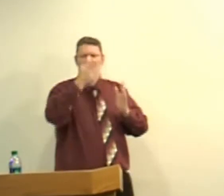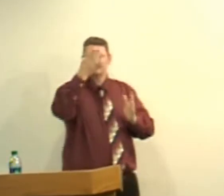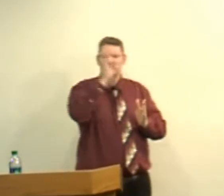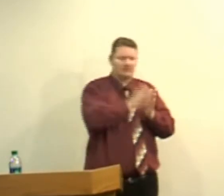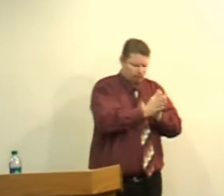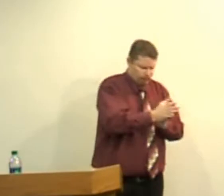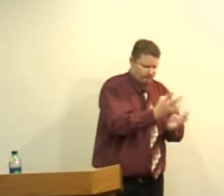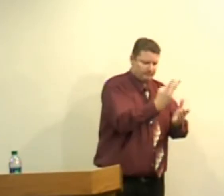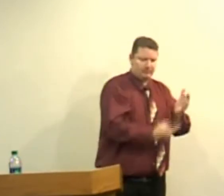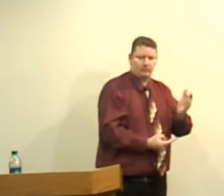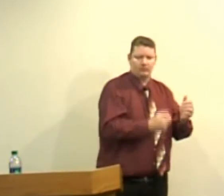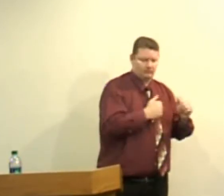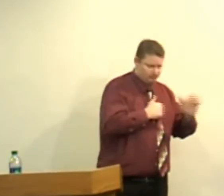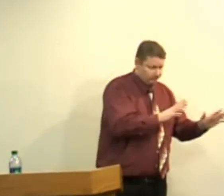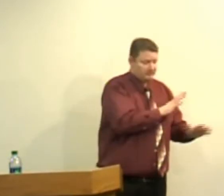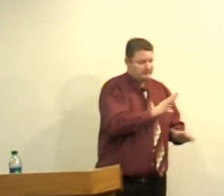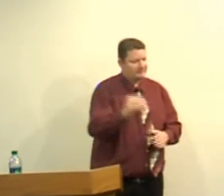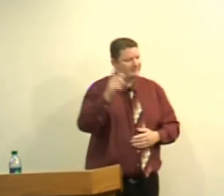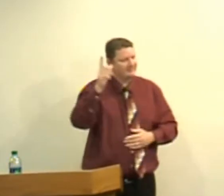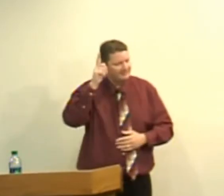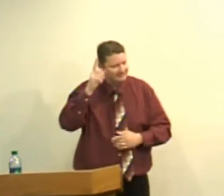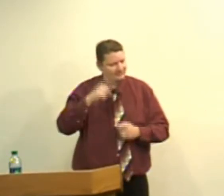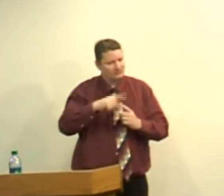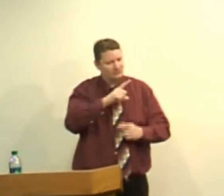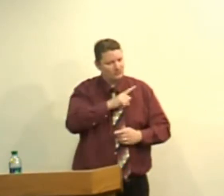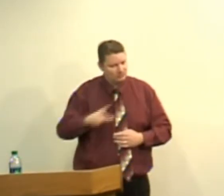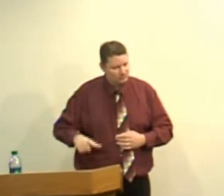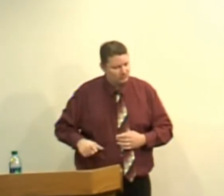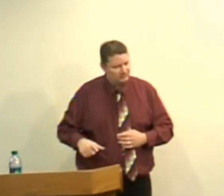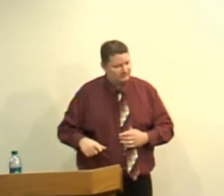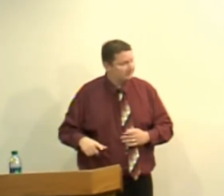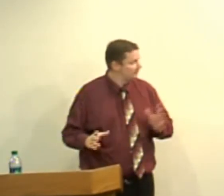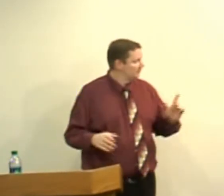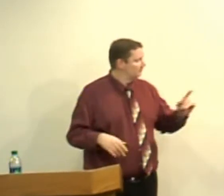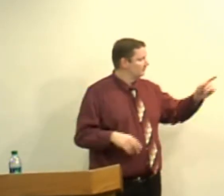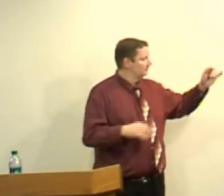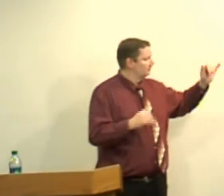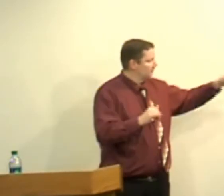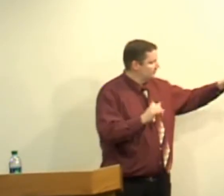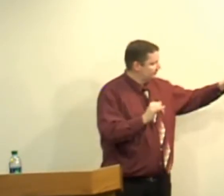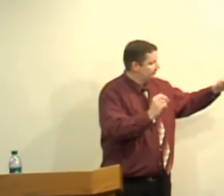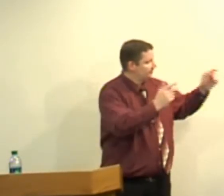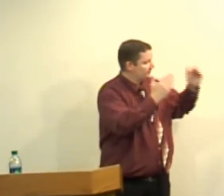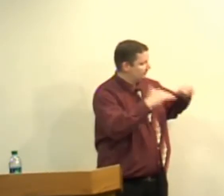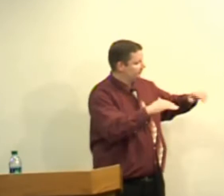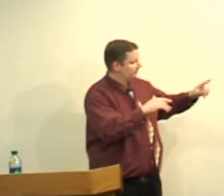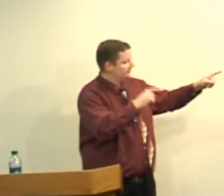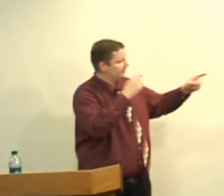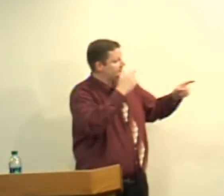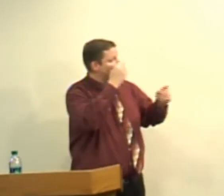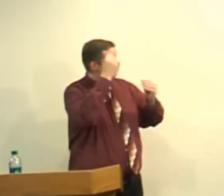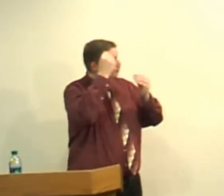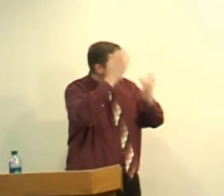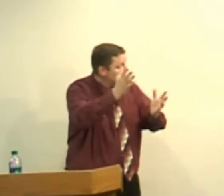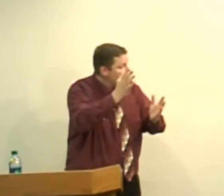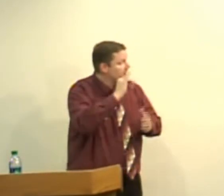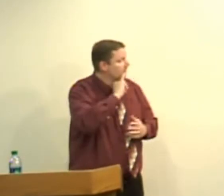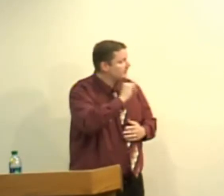So, God, you know, sacrifices and listening are listening to his